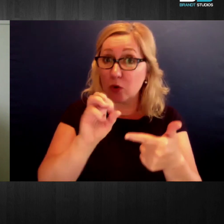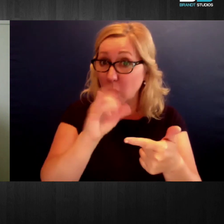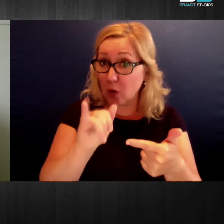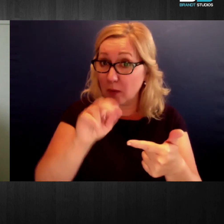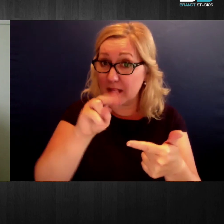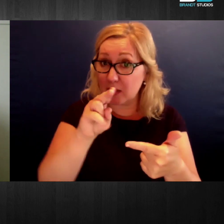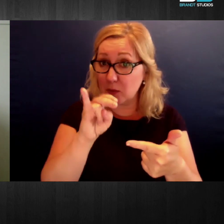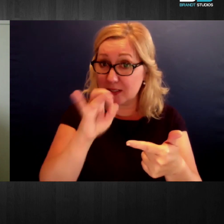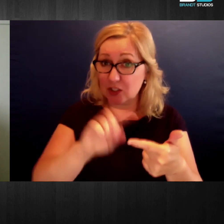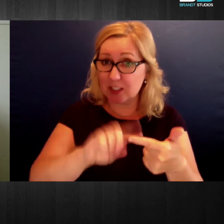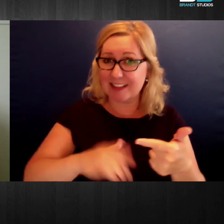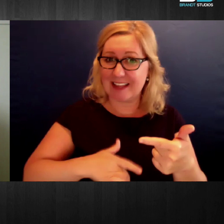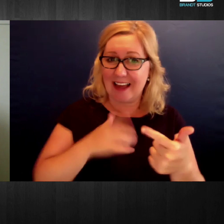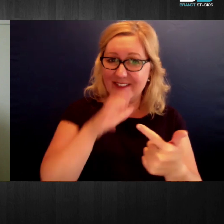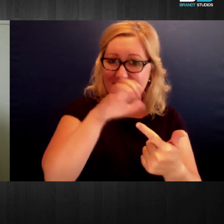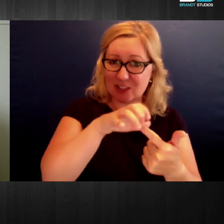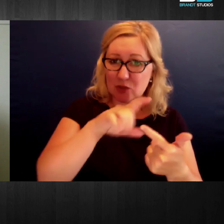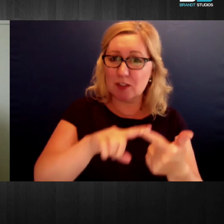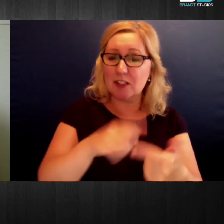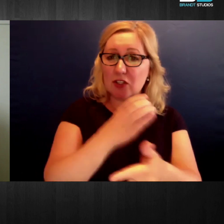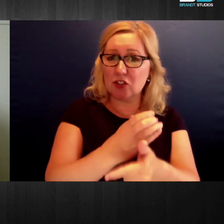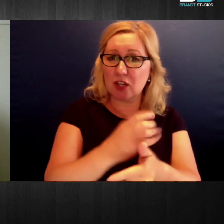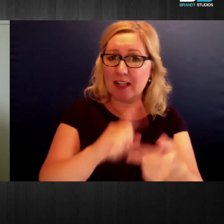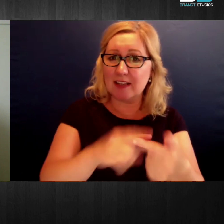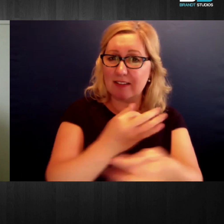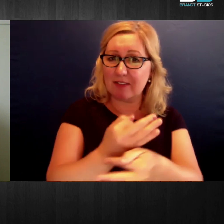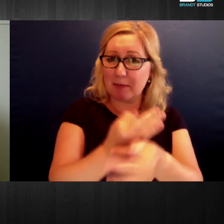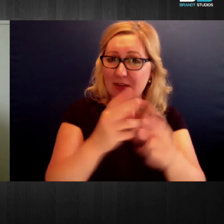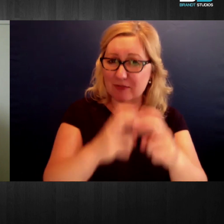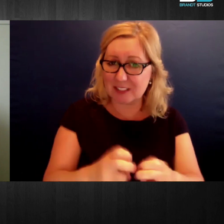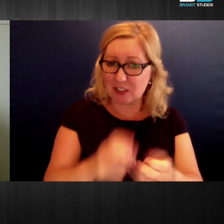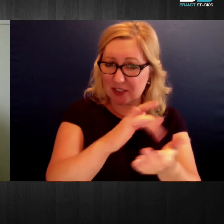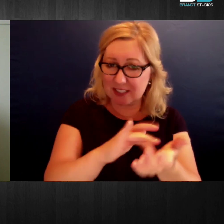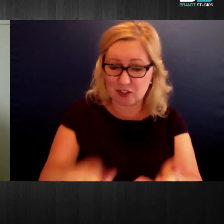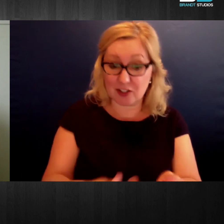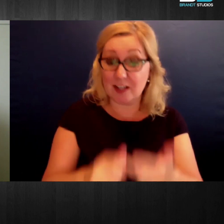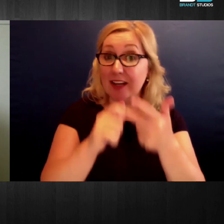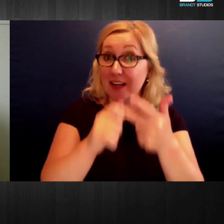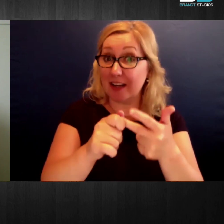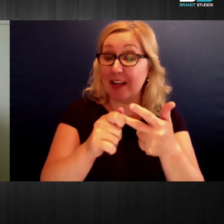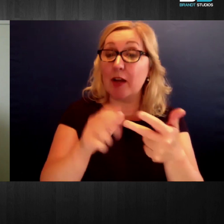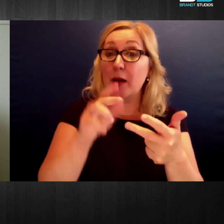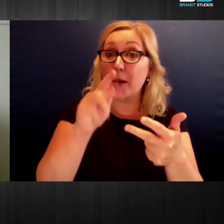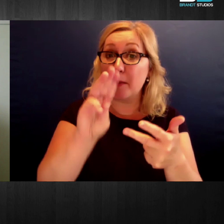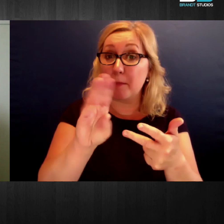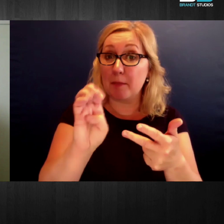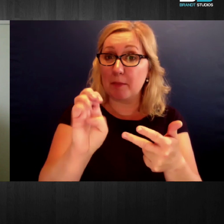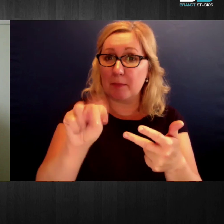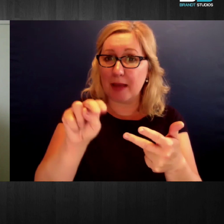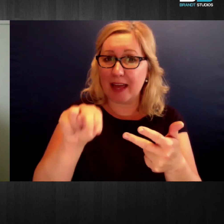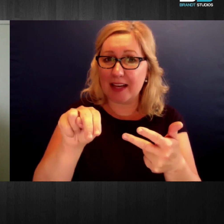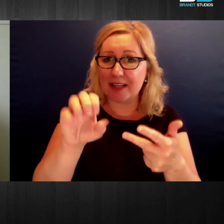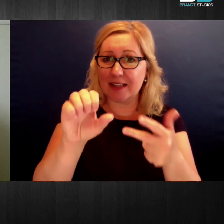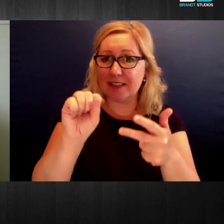Family Research Center there. I'm Mark Brennan. I'm UNESCO Chair for Children, Youth, and Community Leadership.